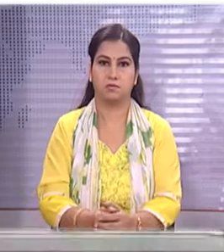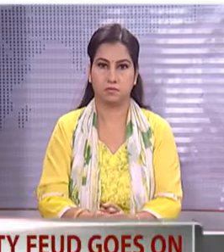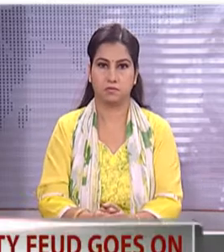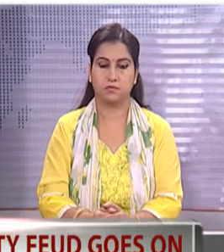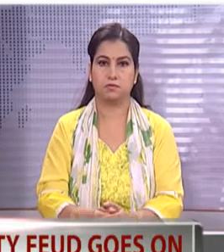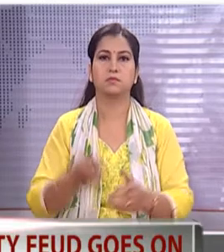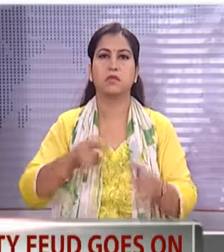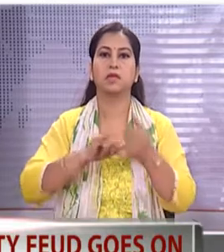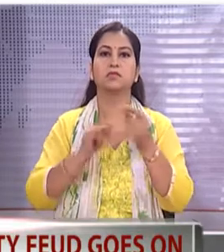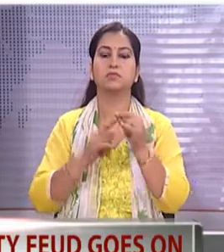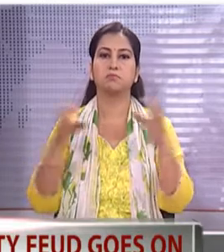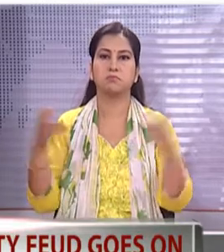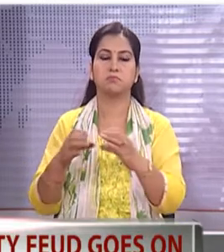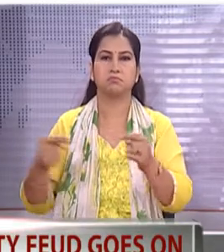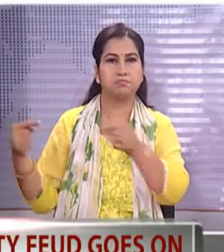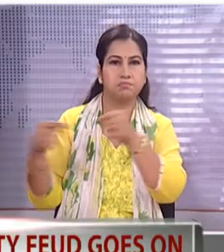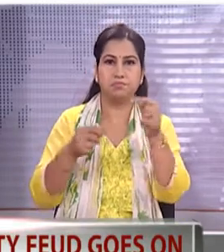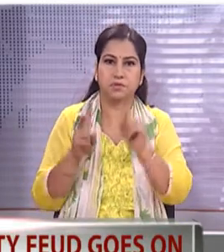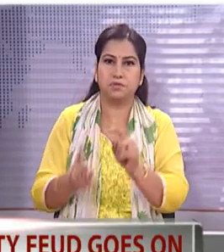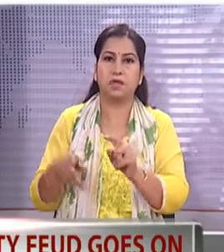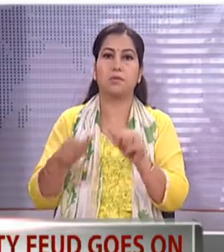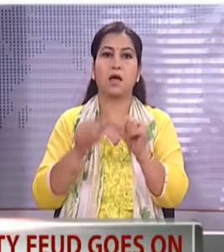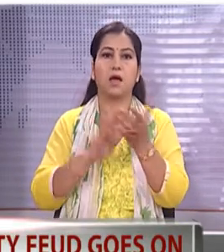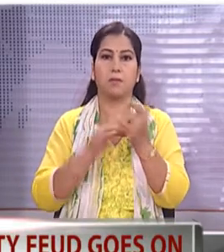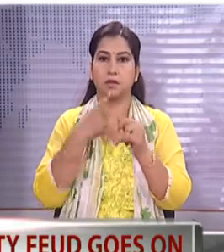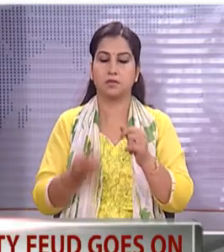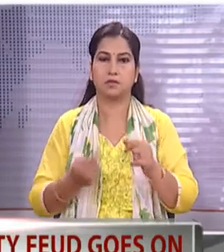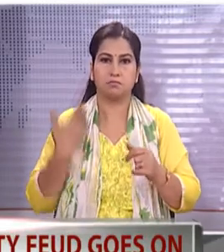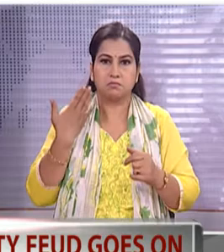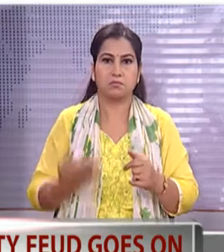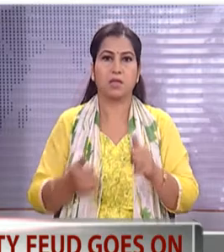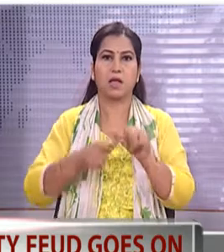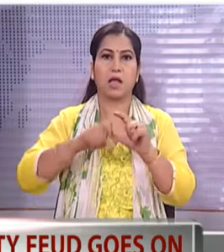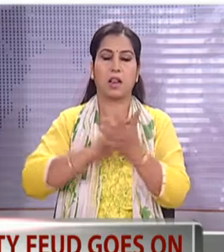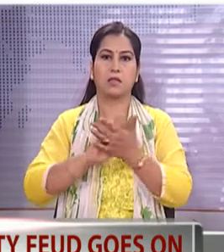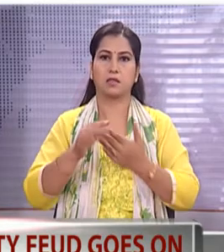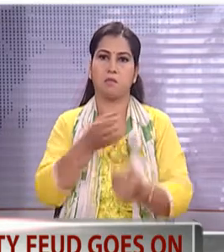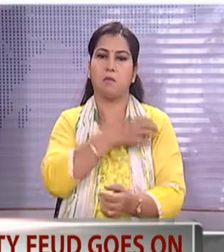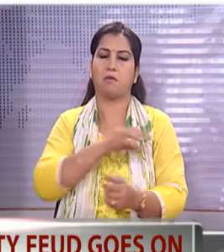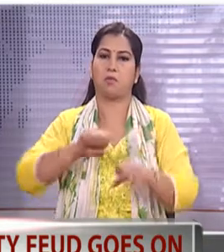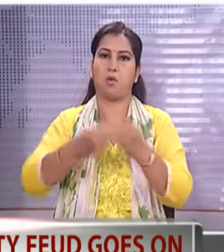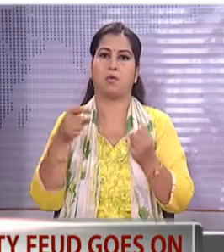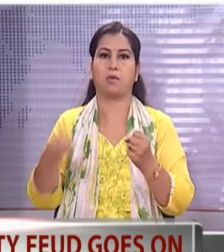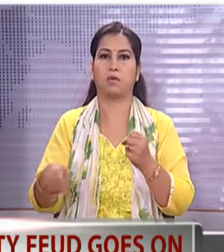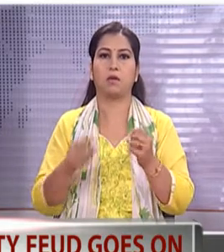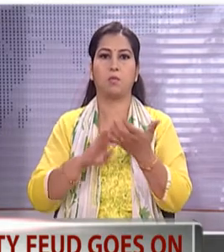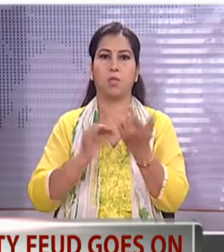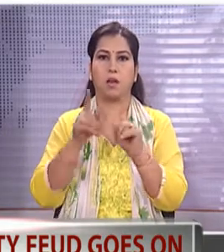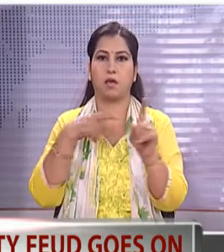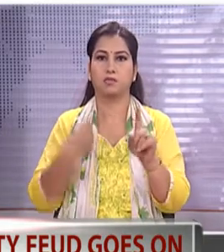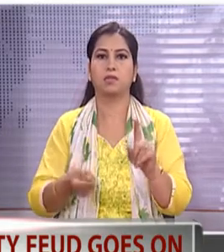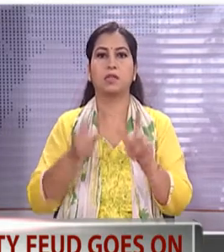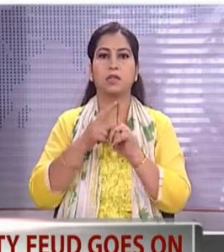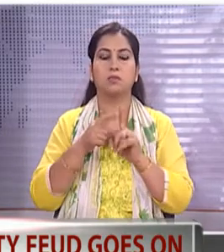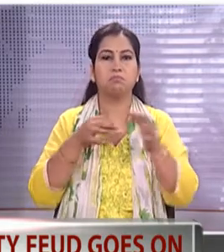No end to Samajwadi Party feud. Amar Singh says it hurt him when Akhilesh called him a power broker. Mulayam Singh sends Shivpali Yadav to